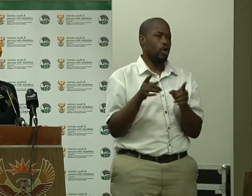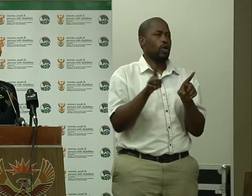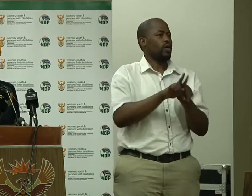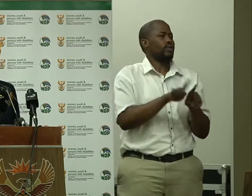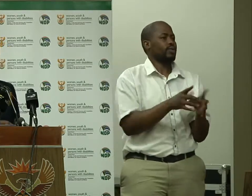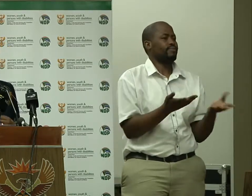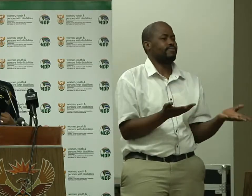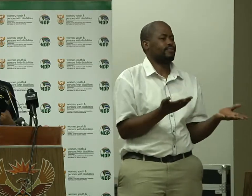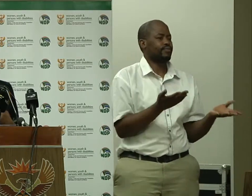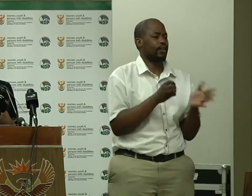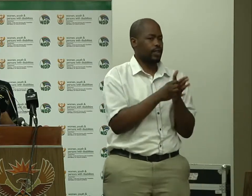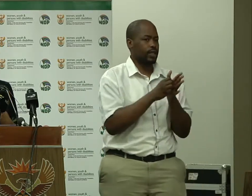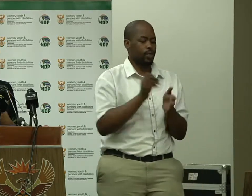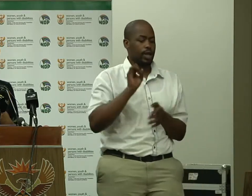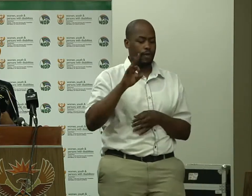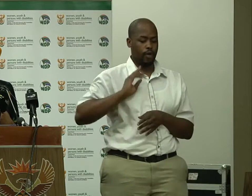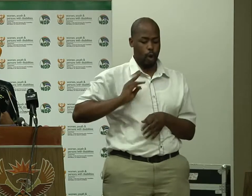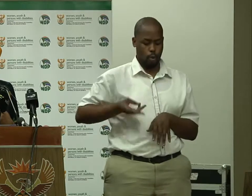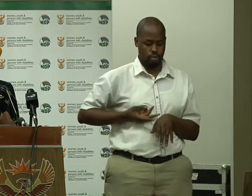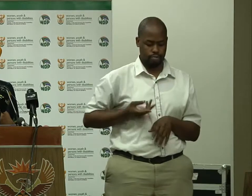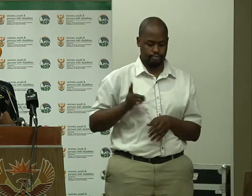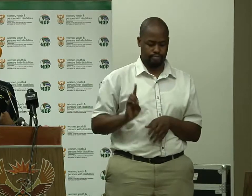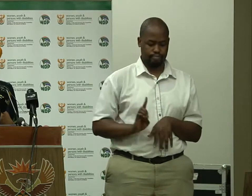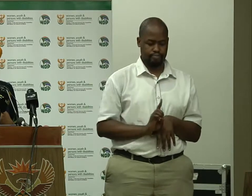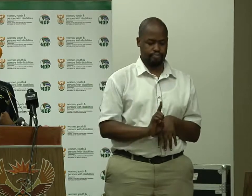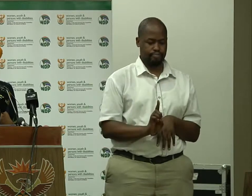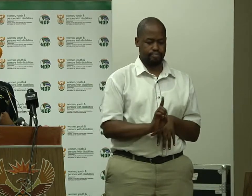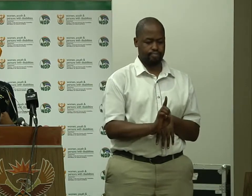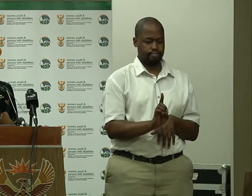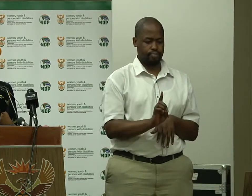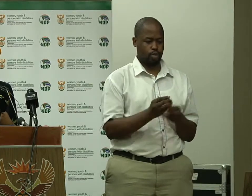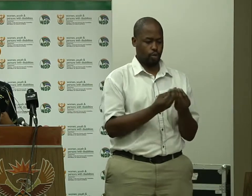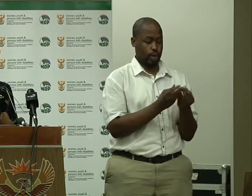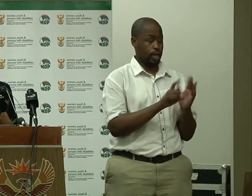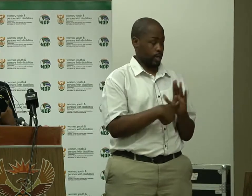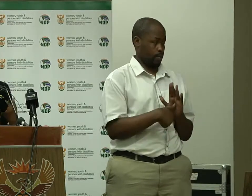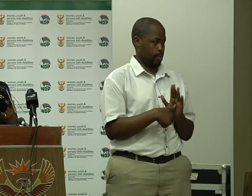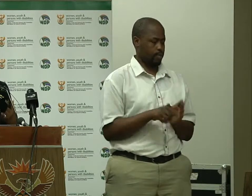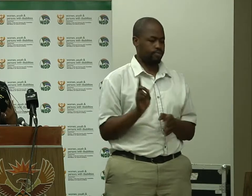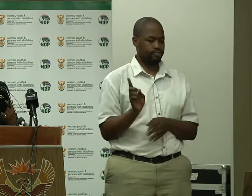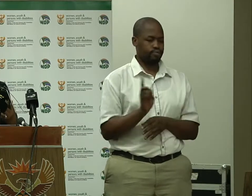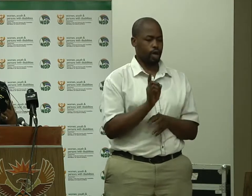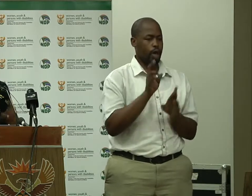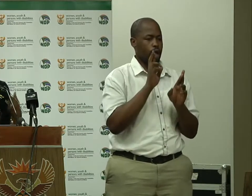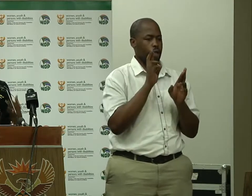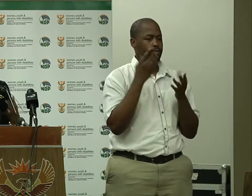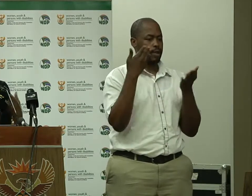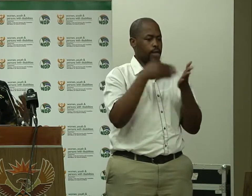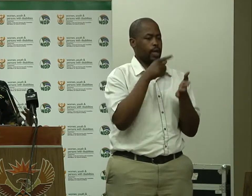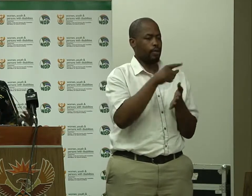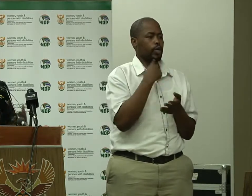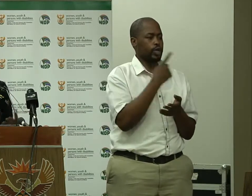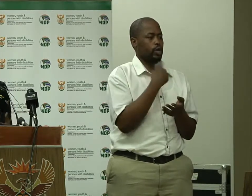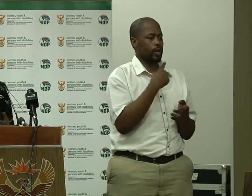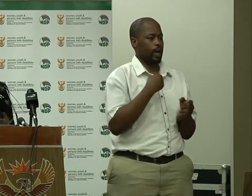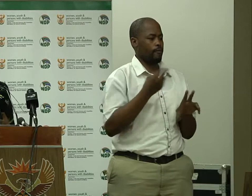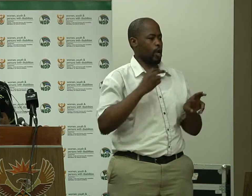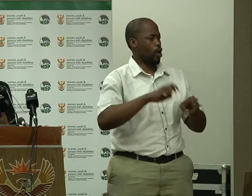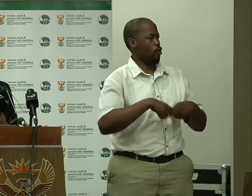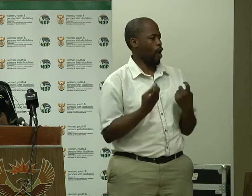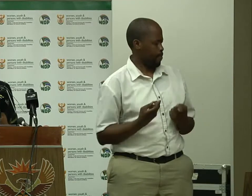like if a woman, for instance, with a disability reported a sexual